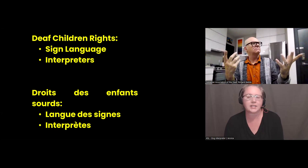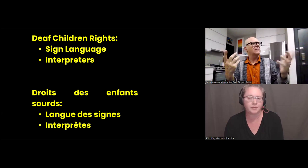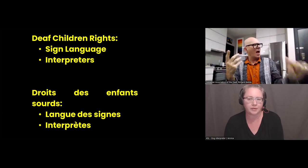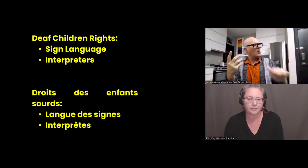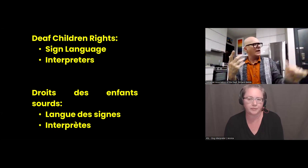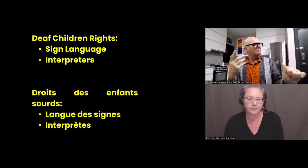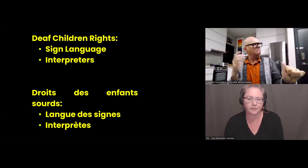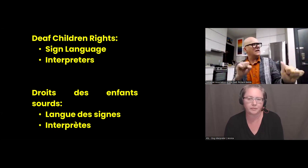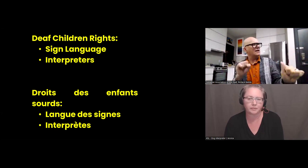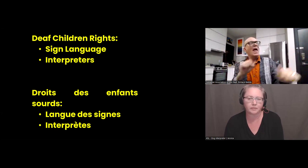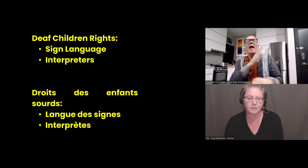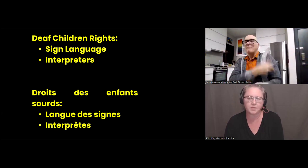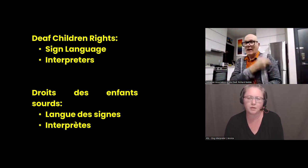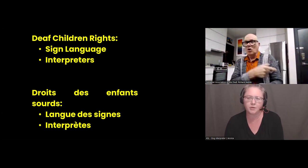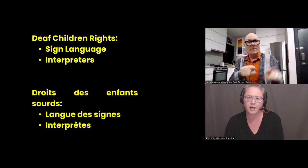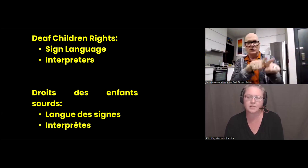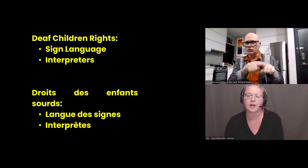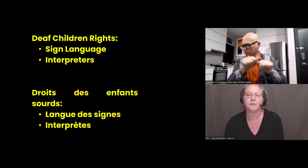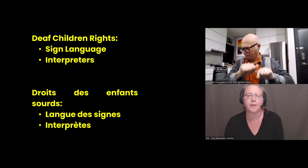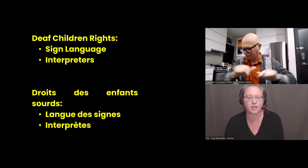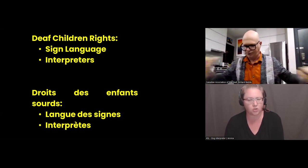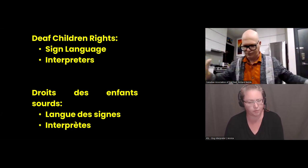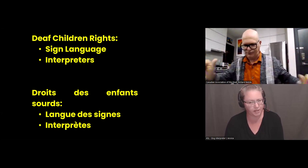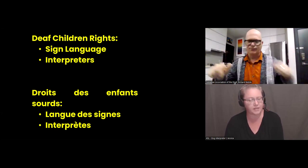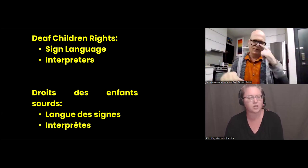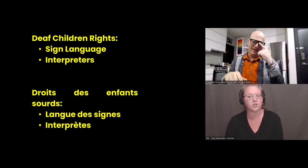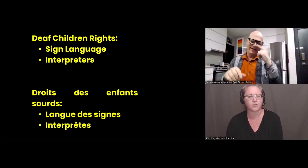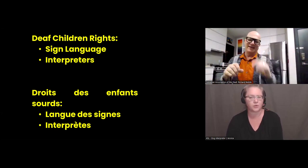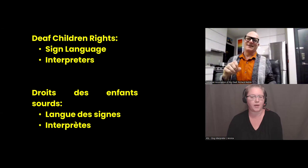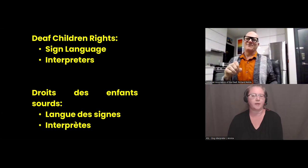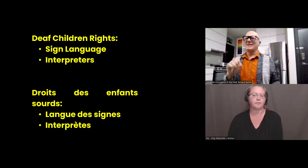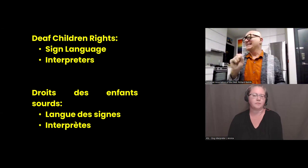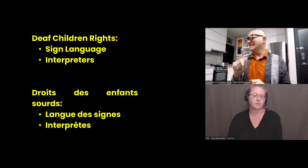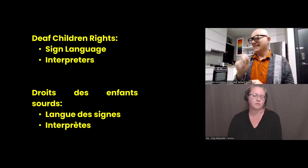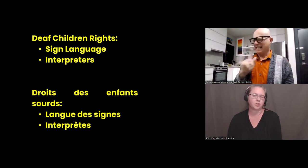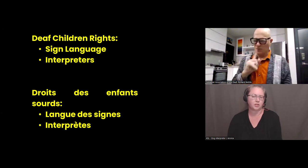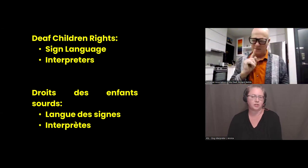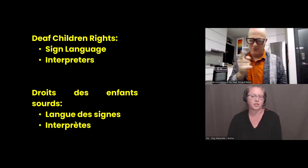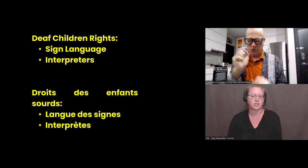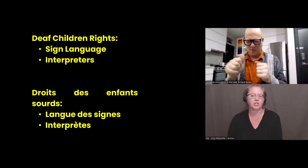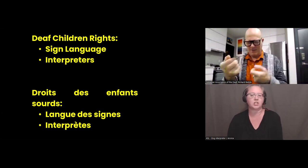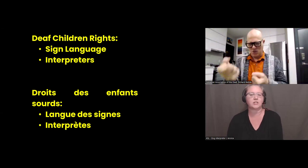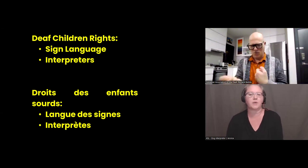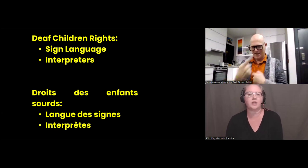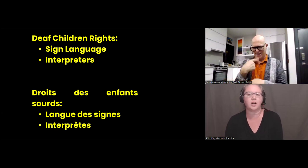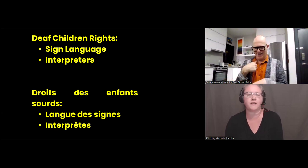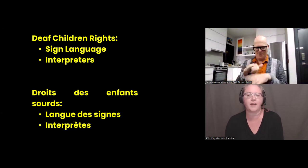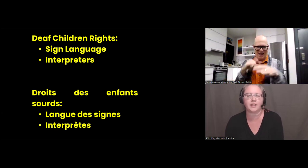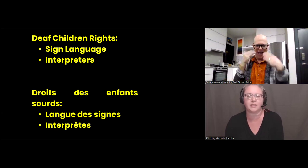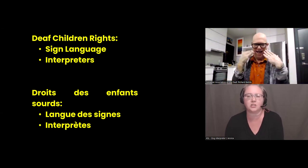coming. Maybe Alberta has, Manitoba has also started their legislation as well and gotten that